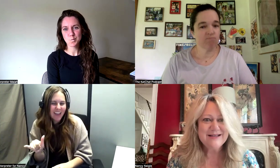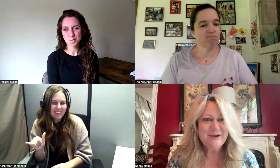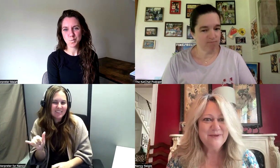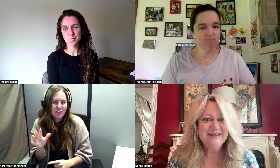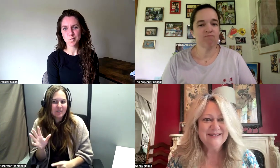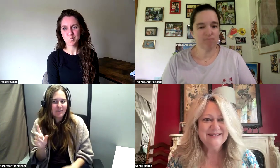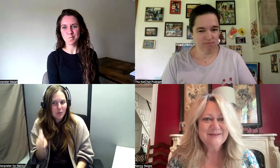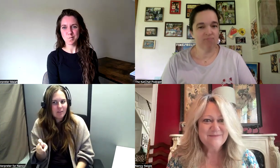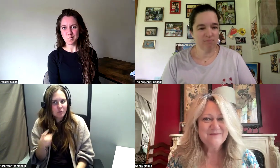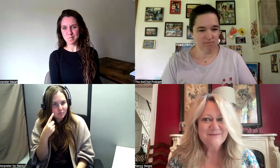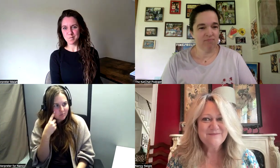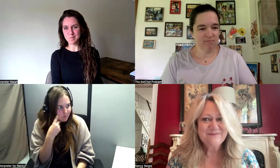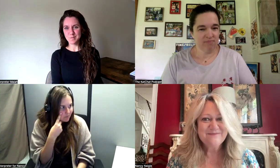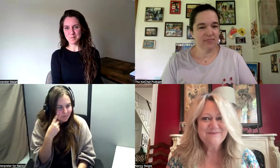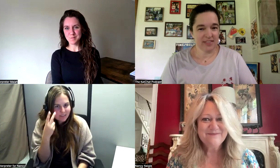keep your eyes open.